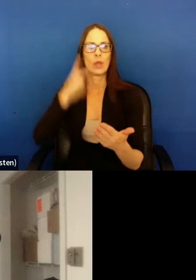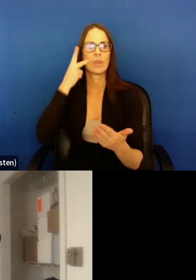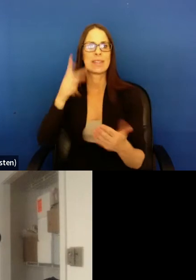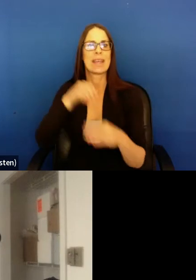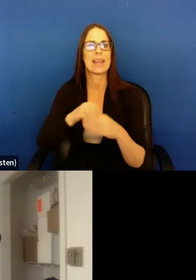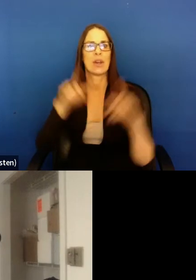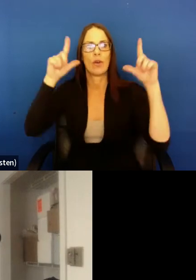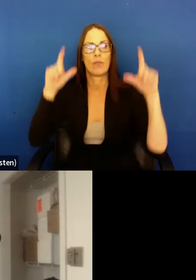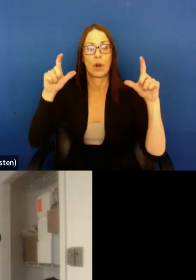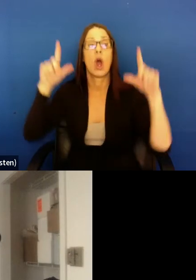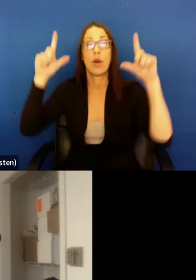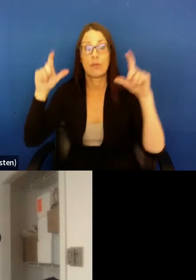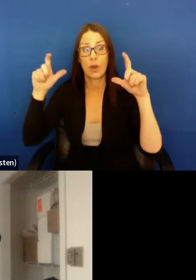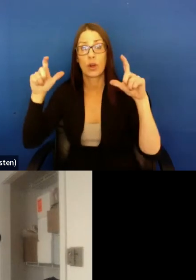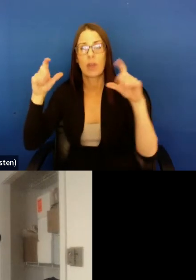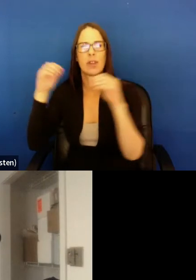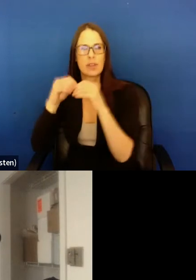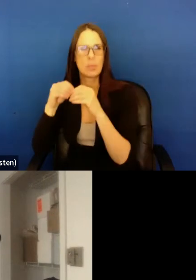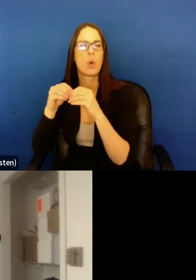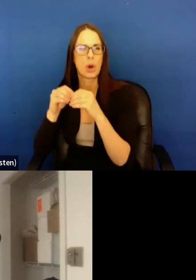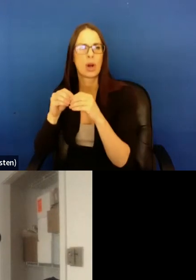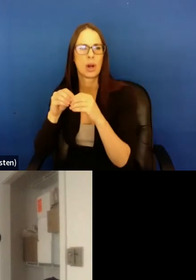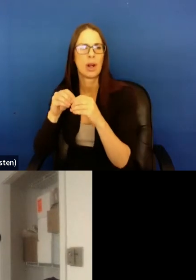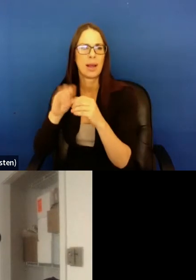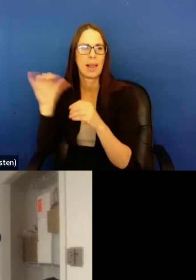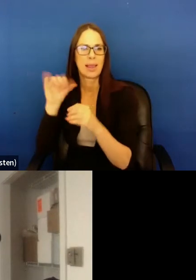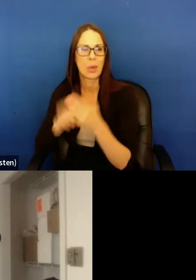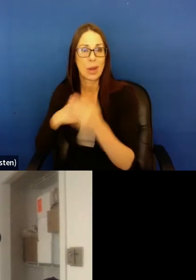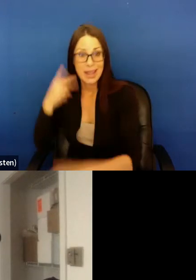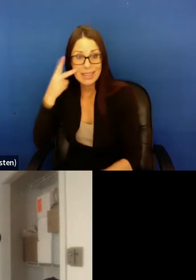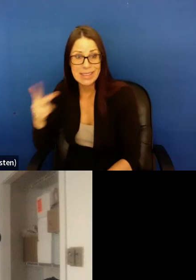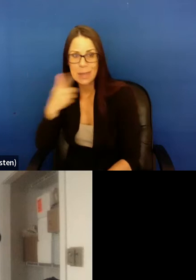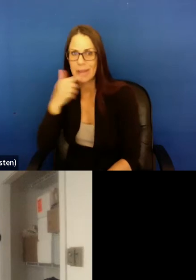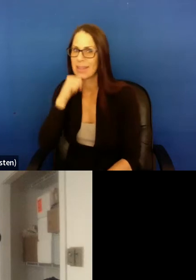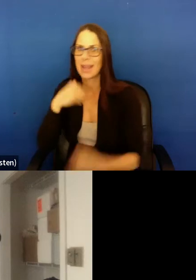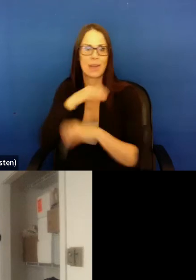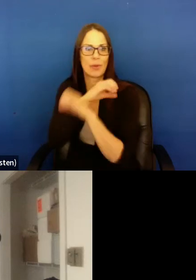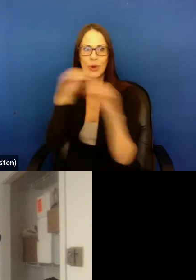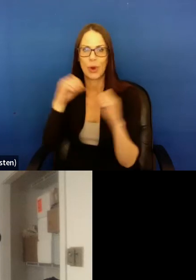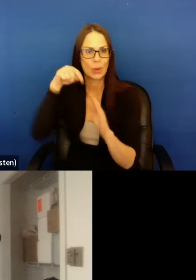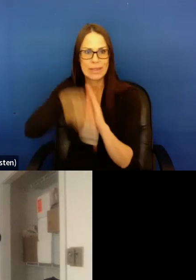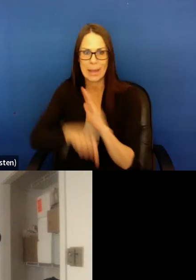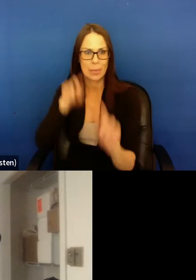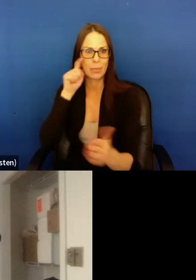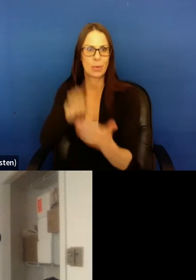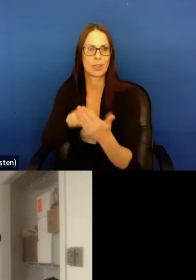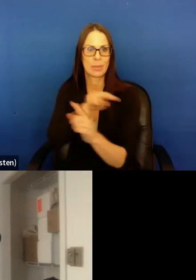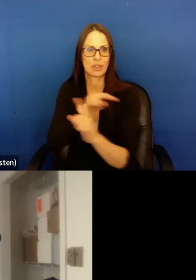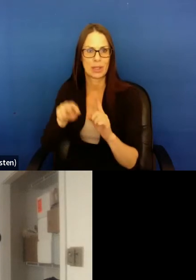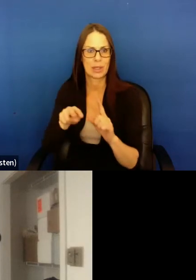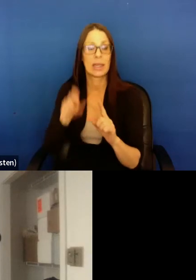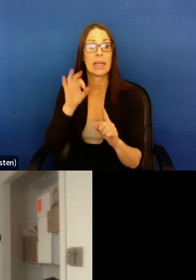to what I get with my one eye, because I don't have good depth perception. So if you're looking at